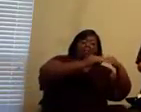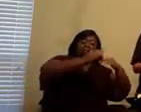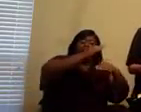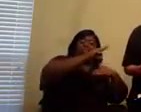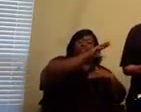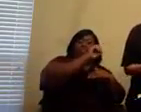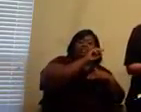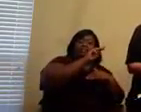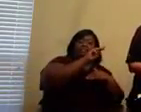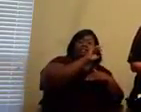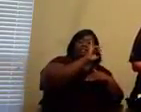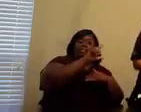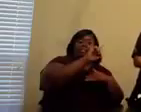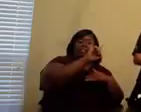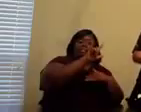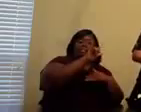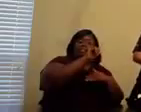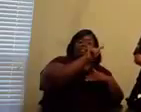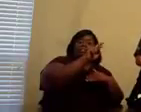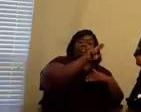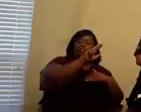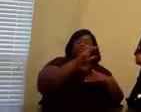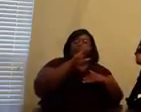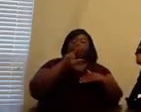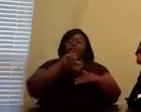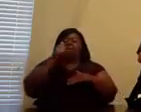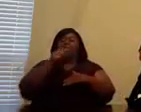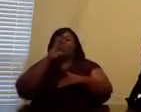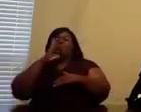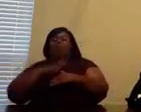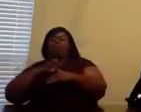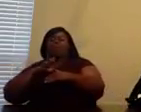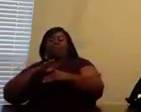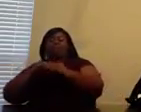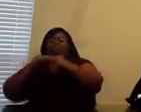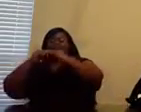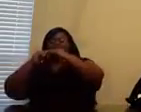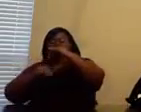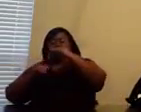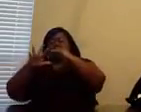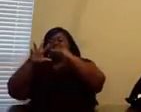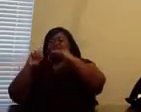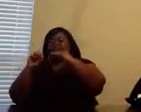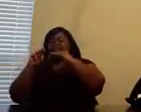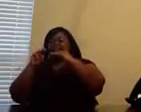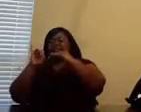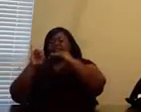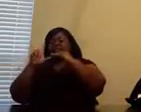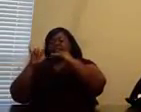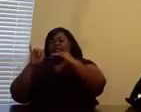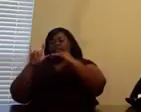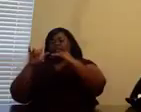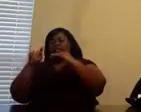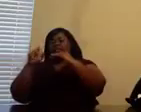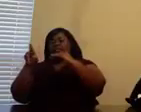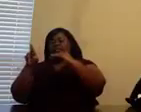I'm gonna have a friend of mine from the audience to come up and validate that this is 50 milliliters.